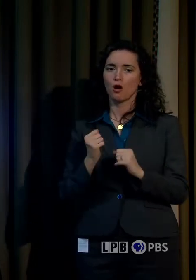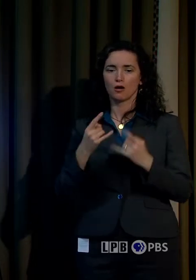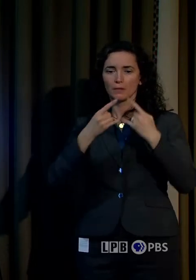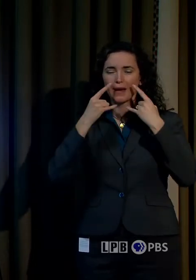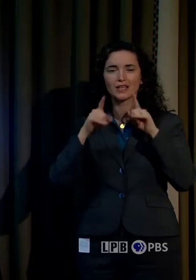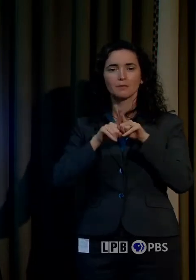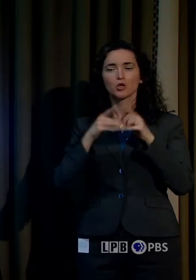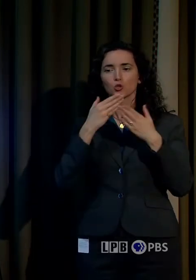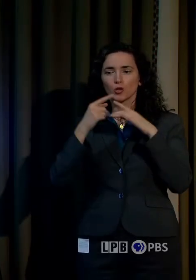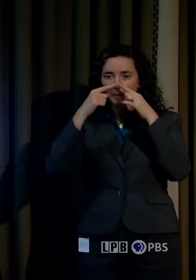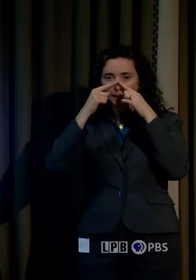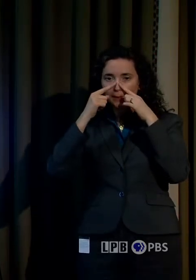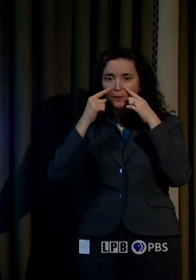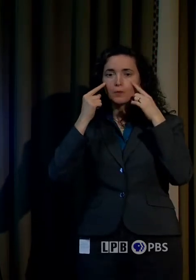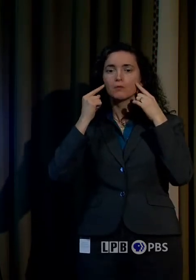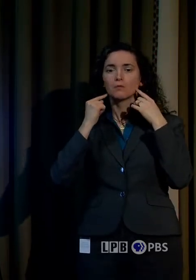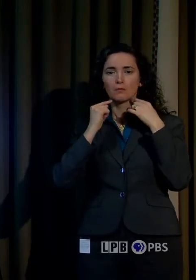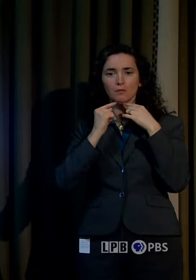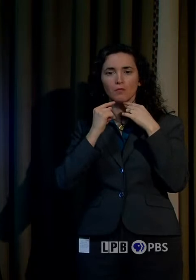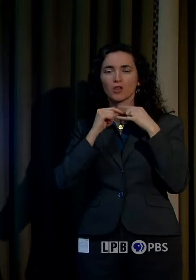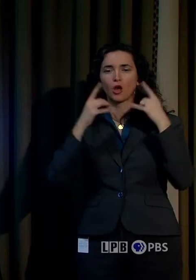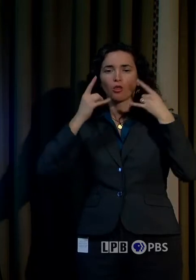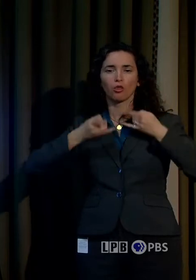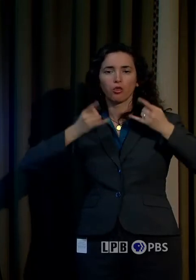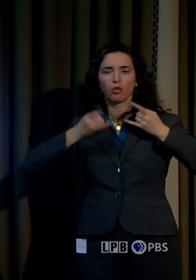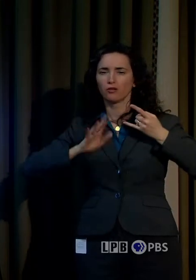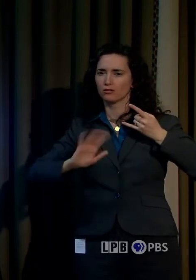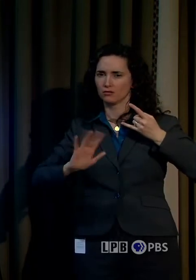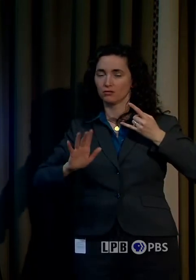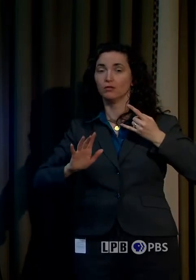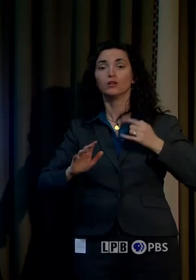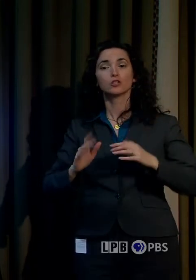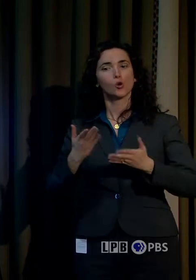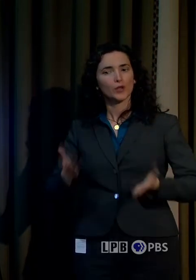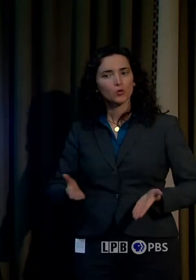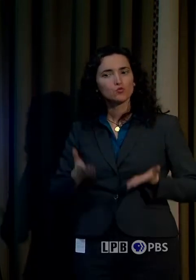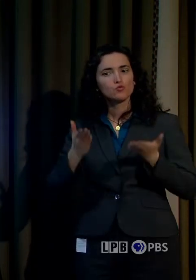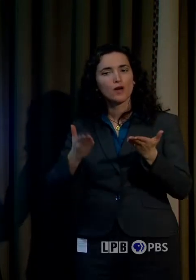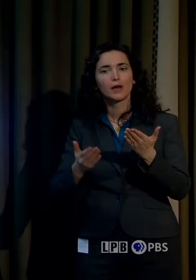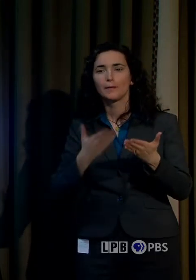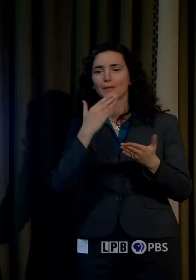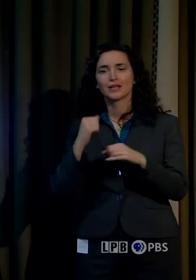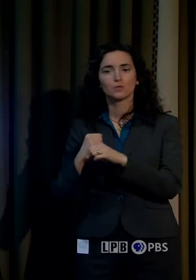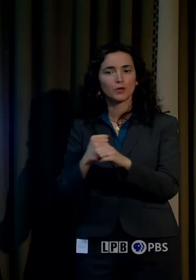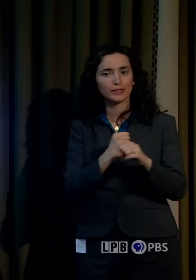all the more important. So we recommend that you wear the most protective mask